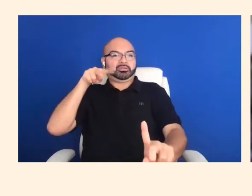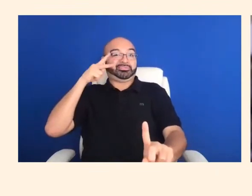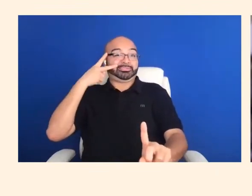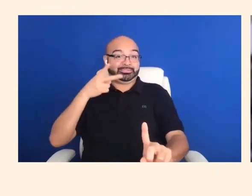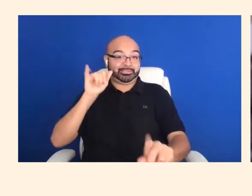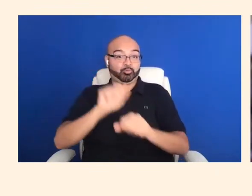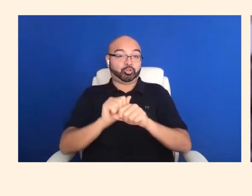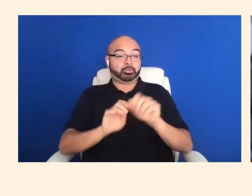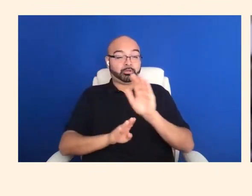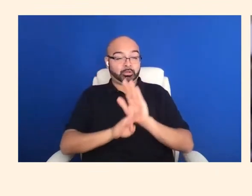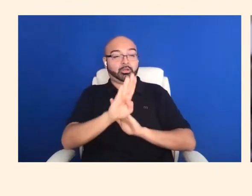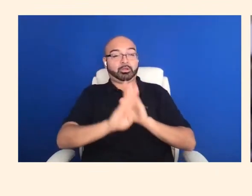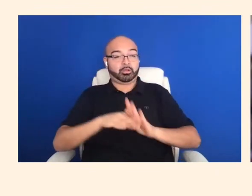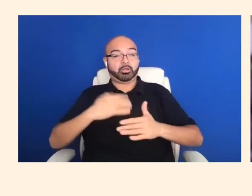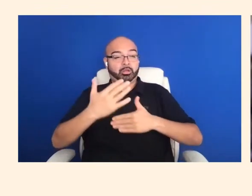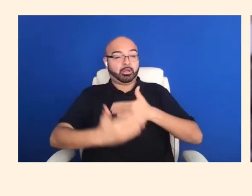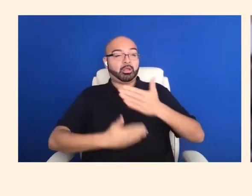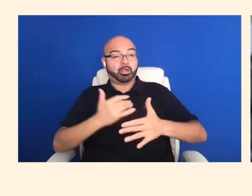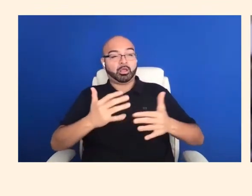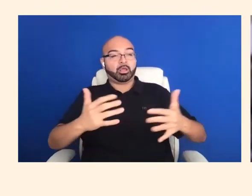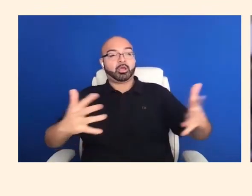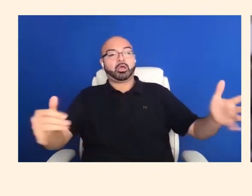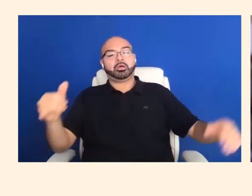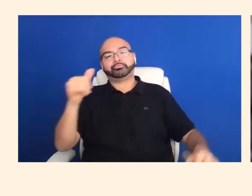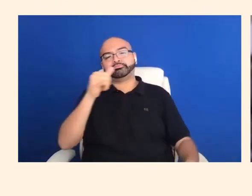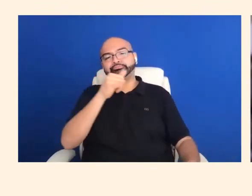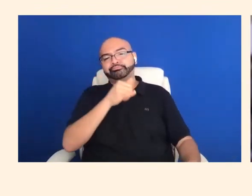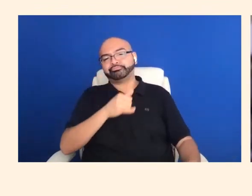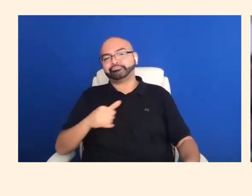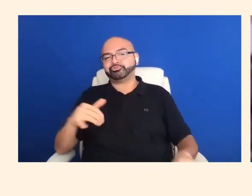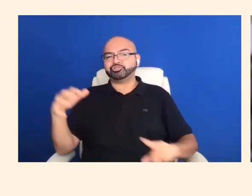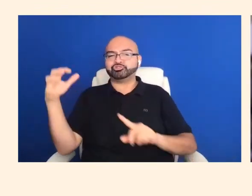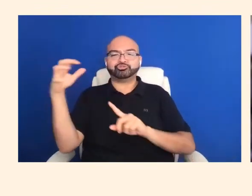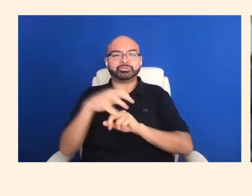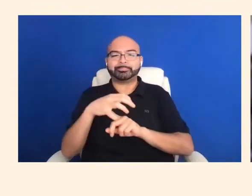it gets no better than that. Mm.